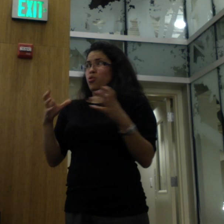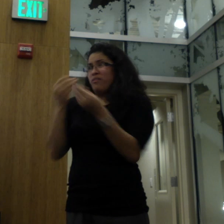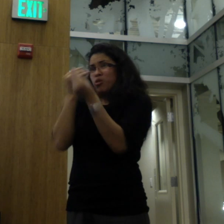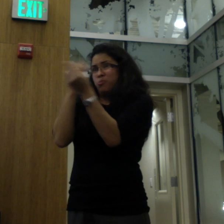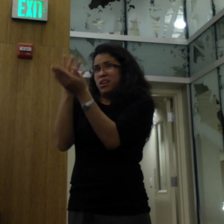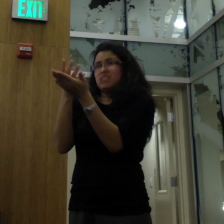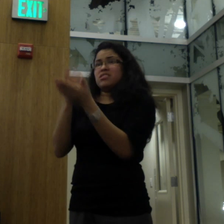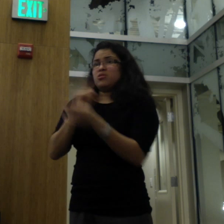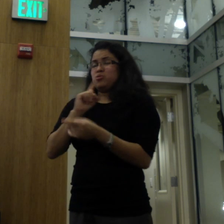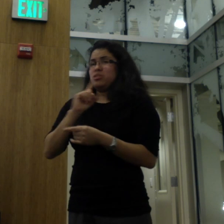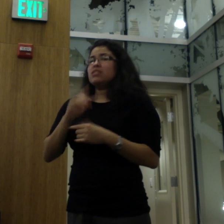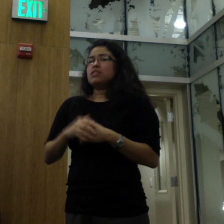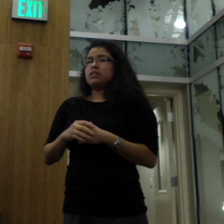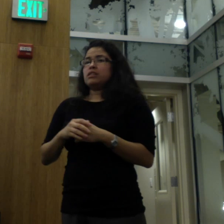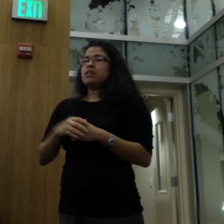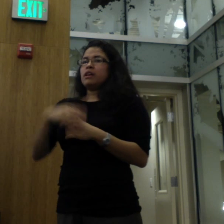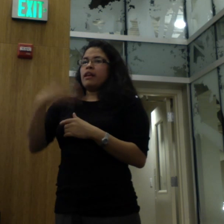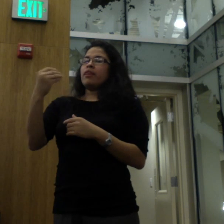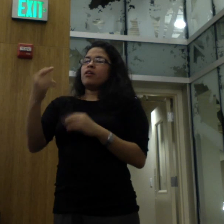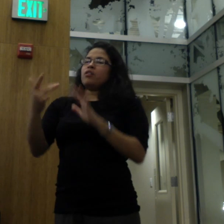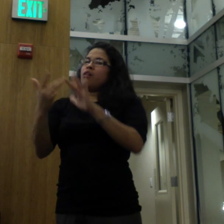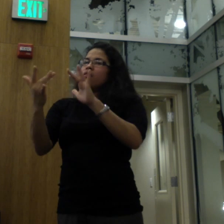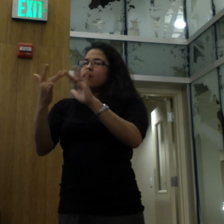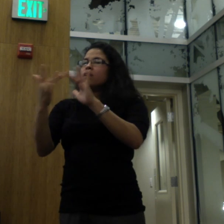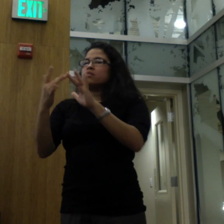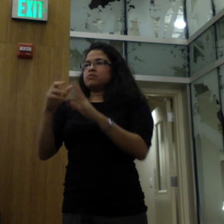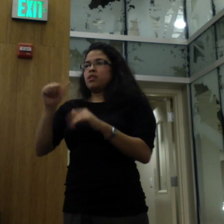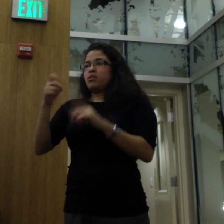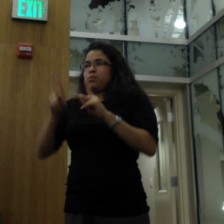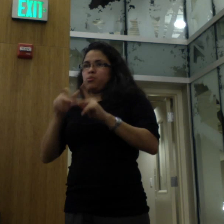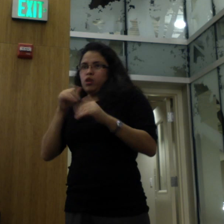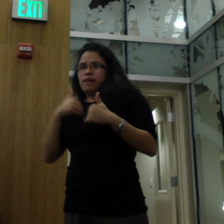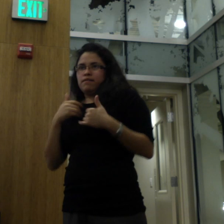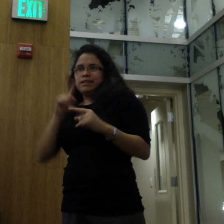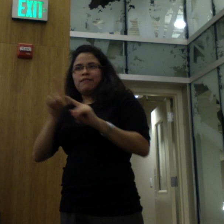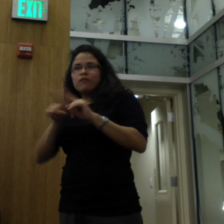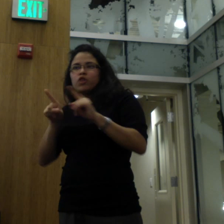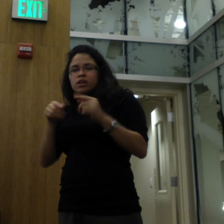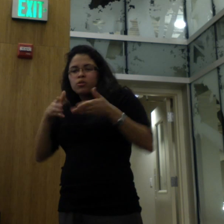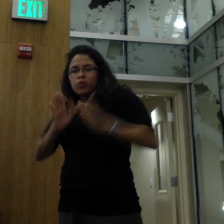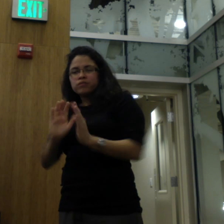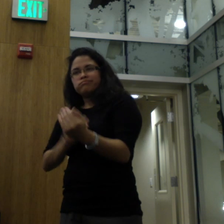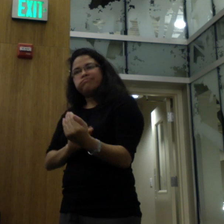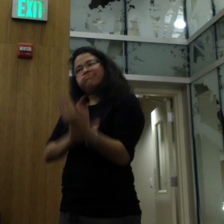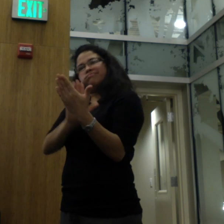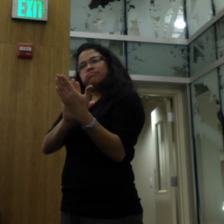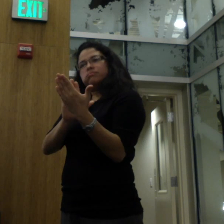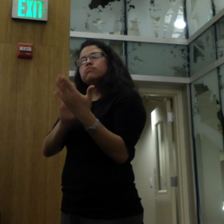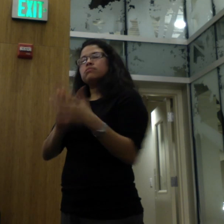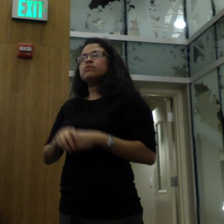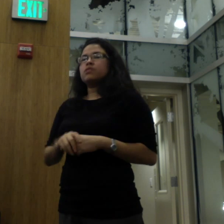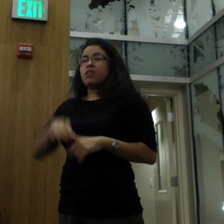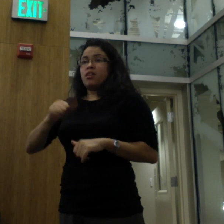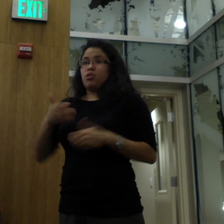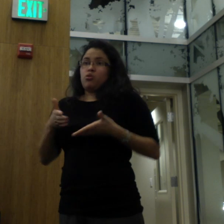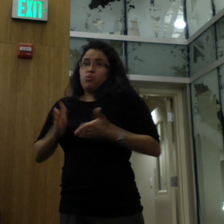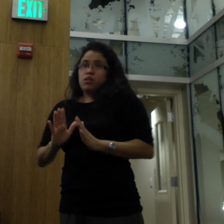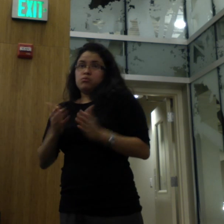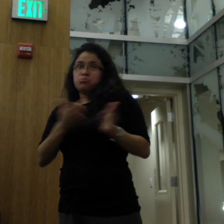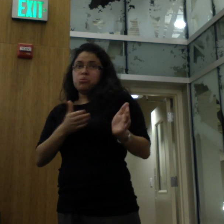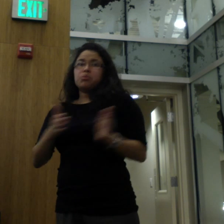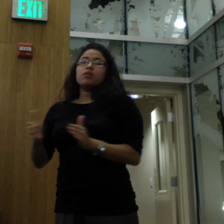guys. Everyone has their own way of approaching other entities, other ways to prepare.